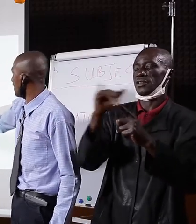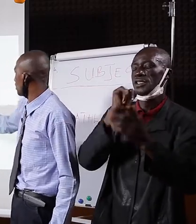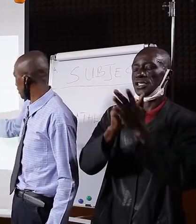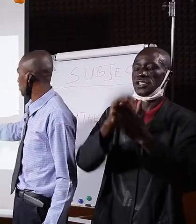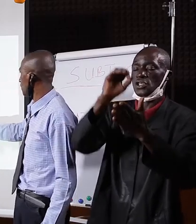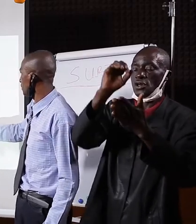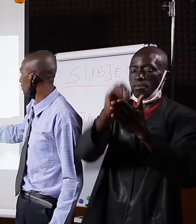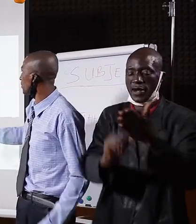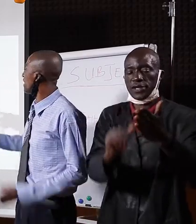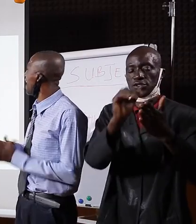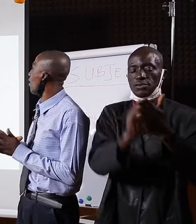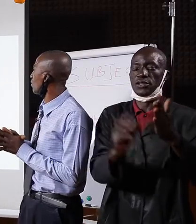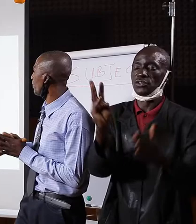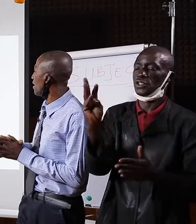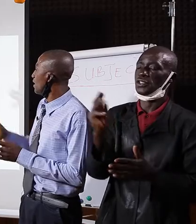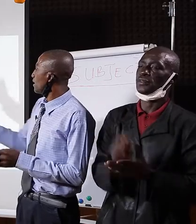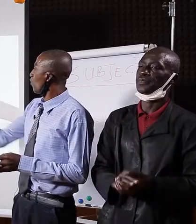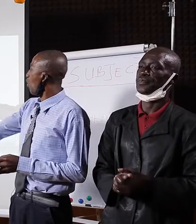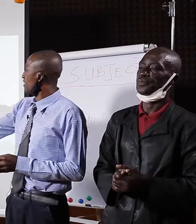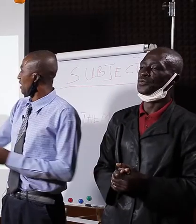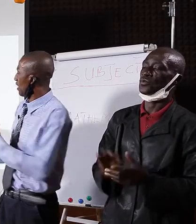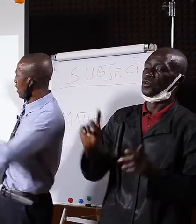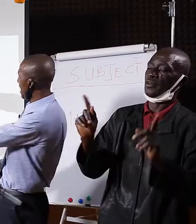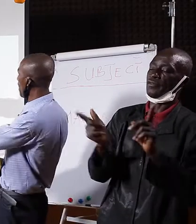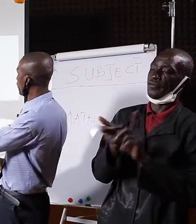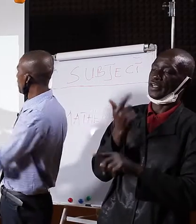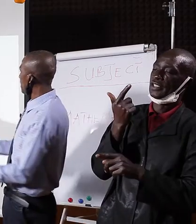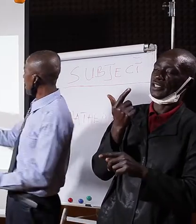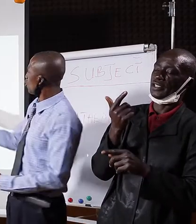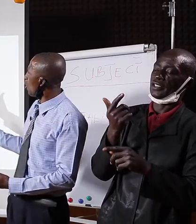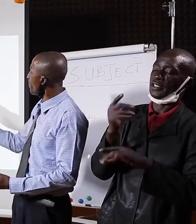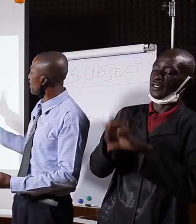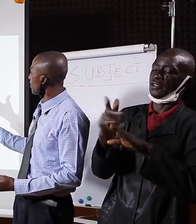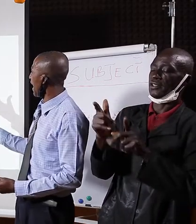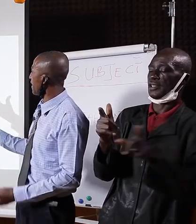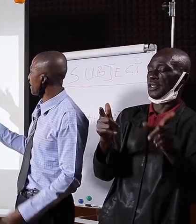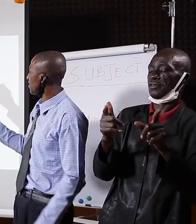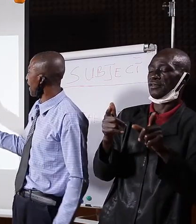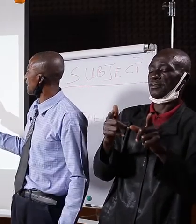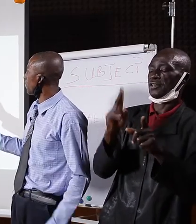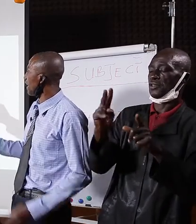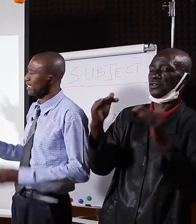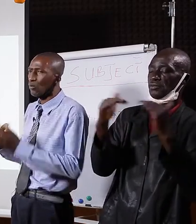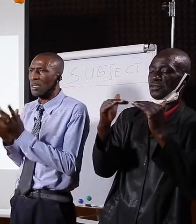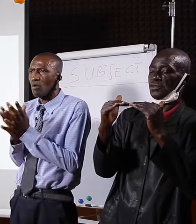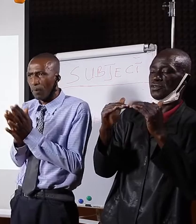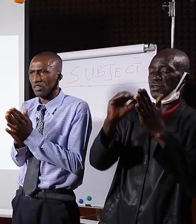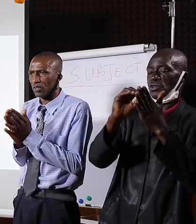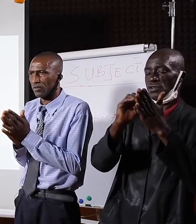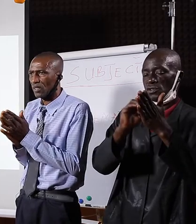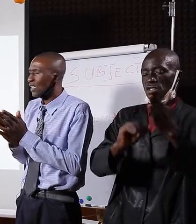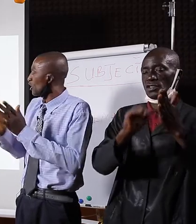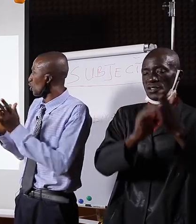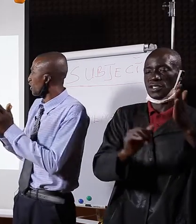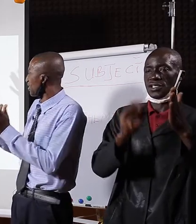minus 16. Now, the first on the left, the two middle sign, that is negative, negative, will give you